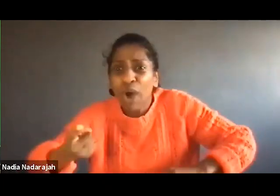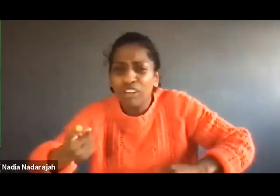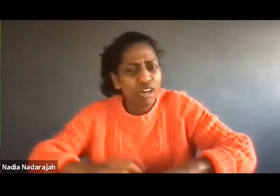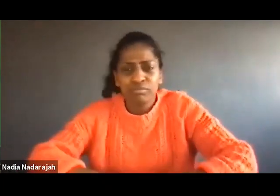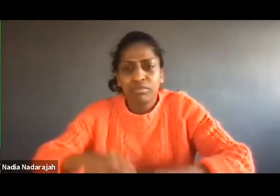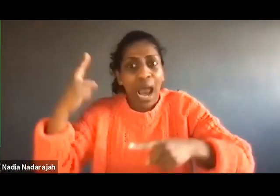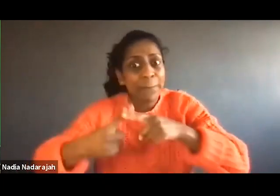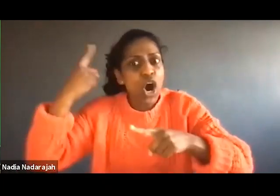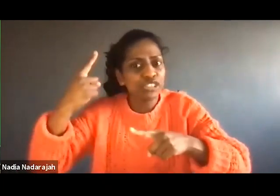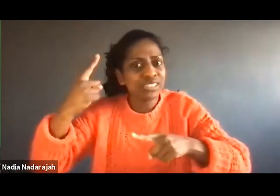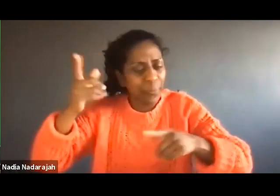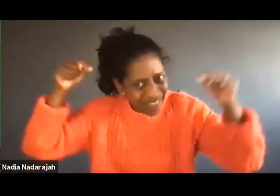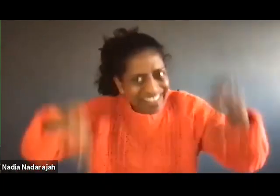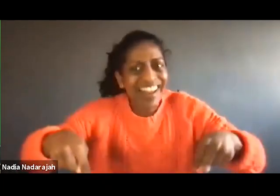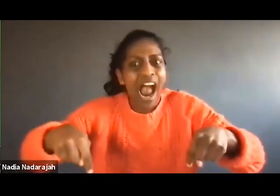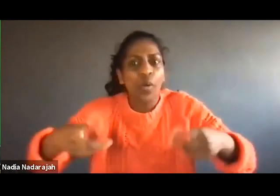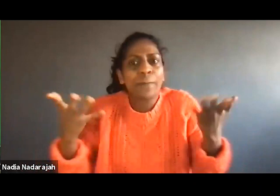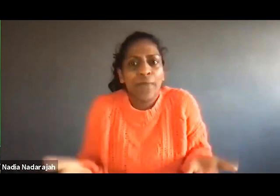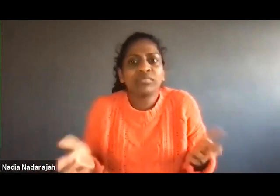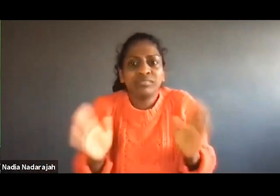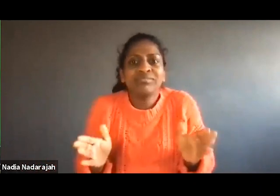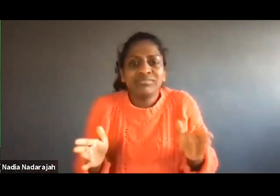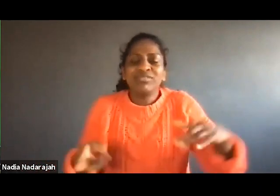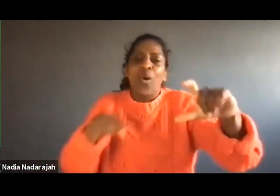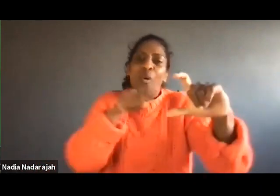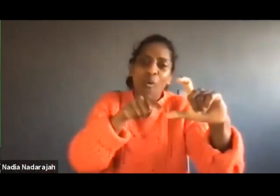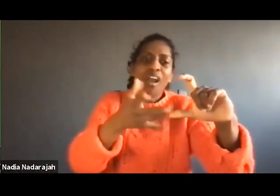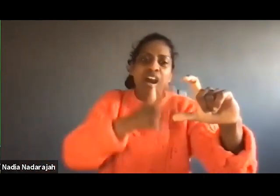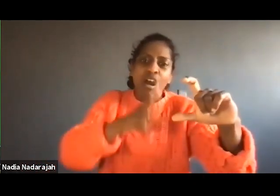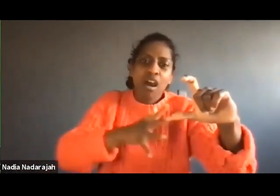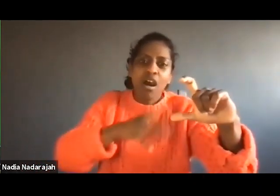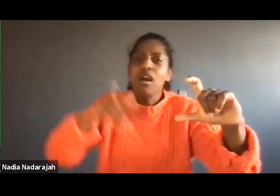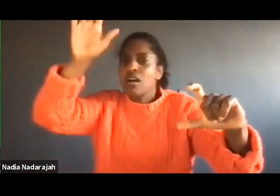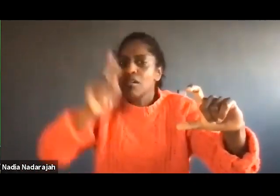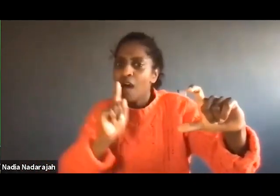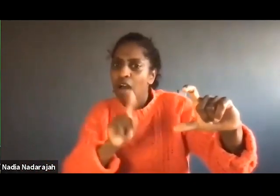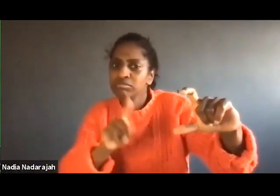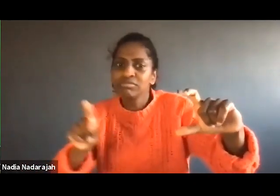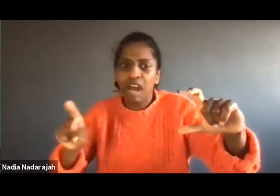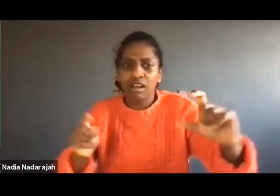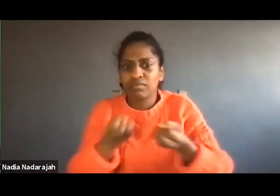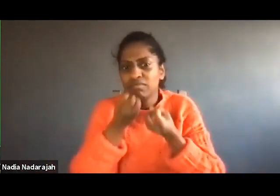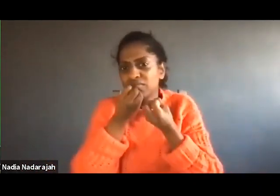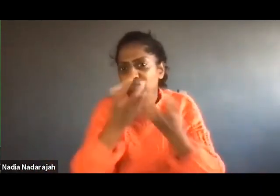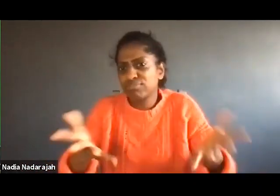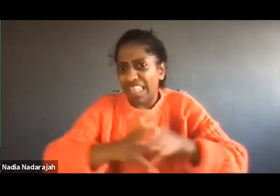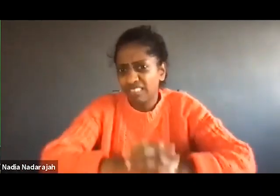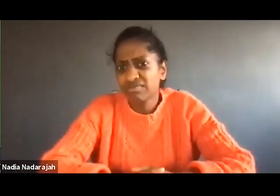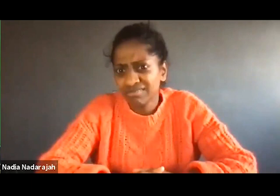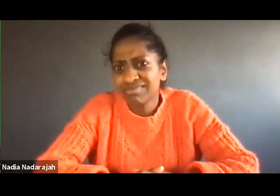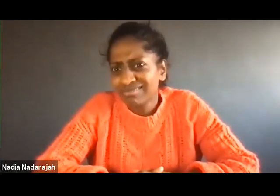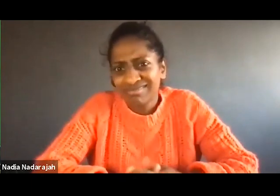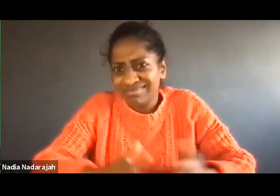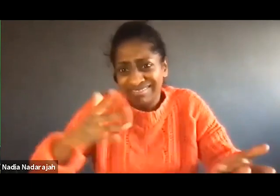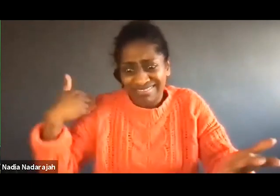minute. And you're there sort of writing notes, which isn't really appropriate. But if you need an interpreter last minute, you can call VRS, Access to